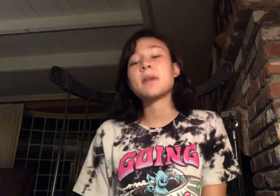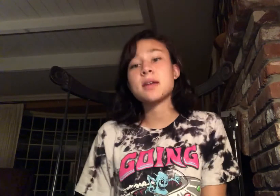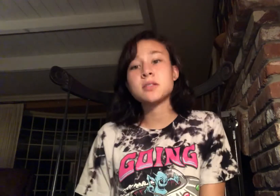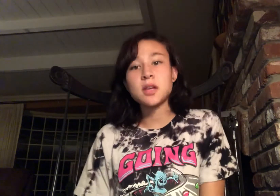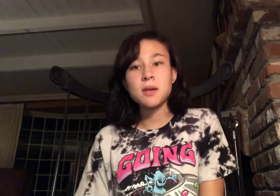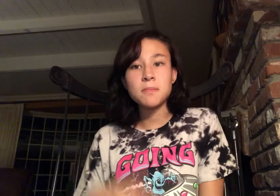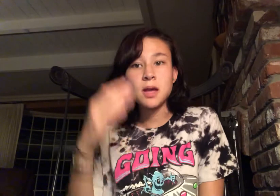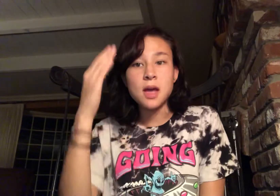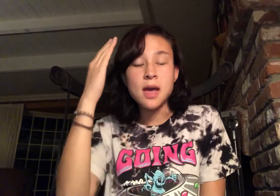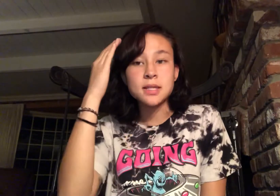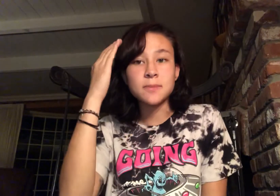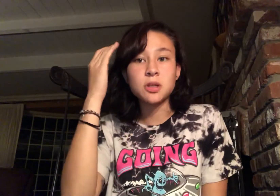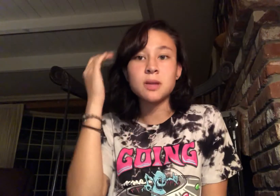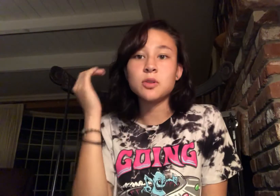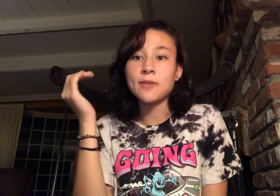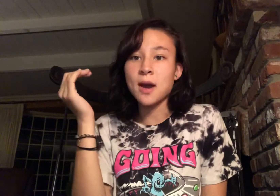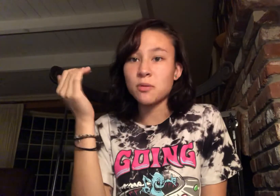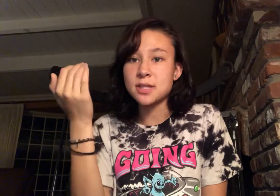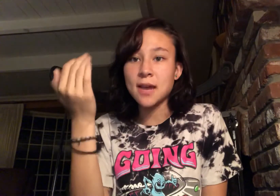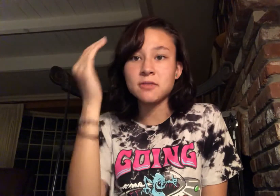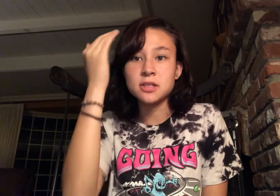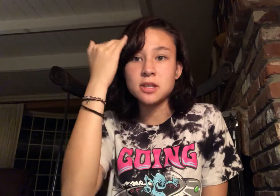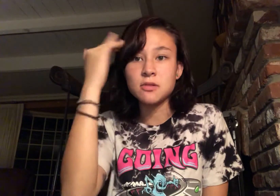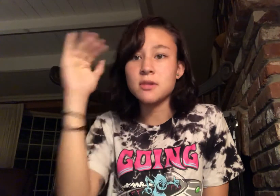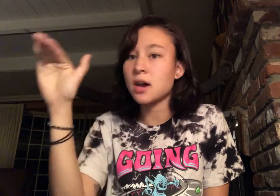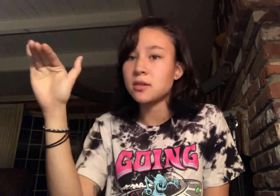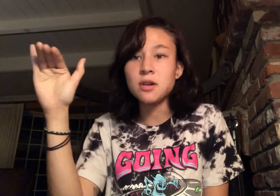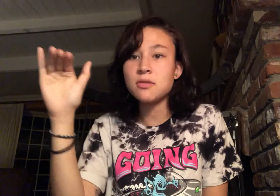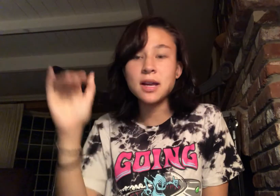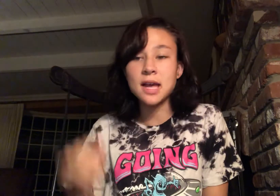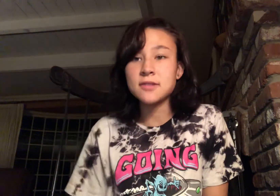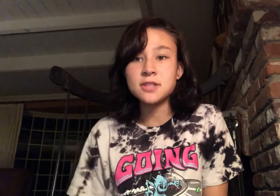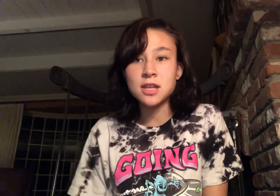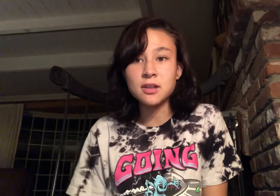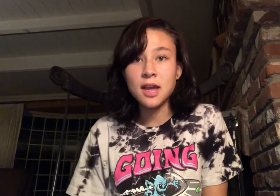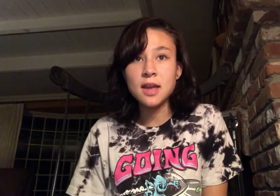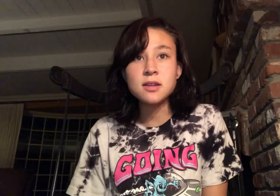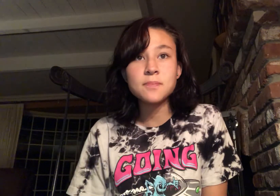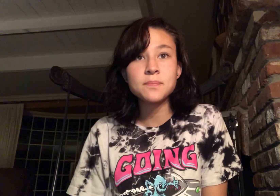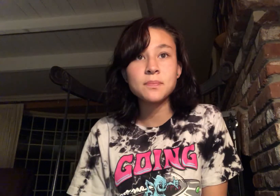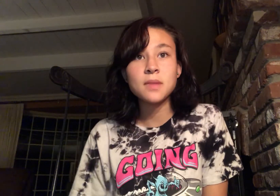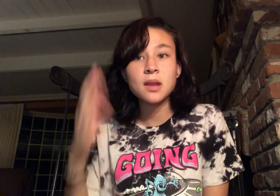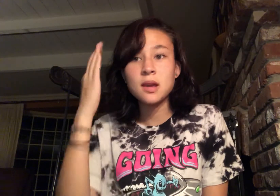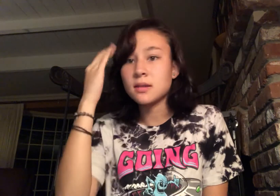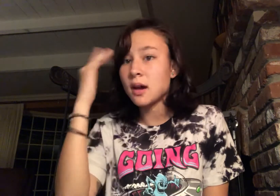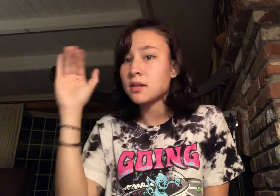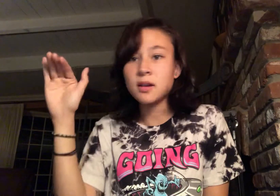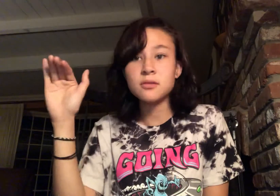hand shape, except you're gonna move outwards after. So not know and kind of shake your head. Not know.